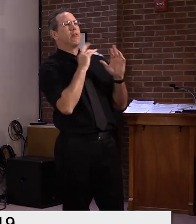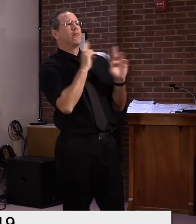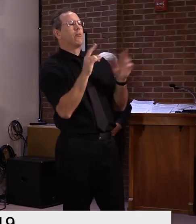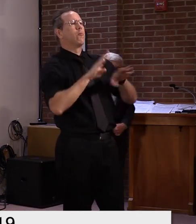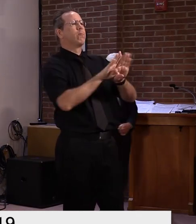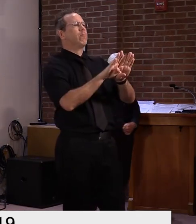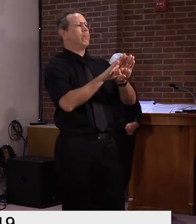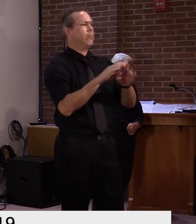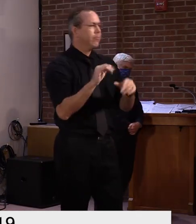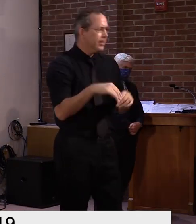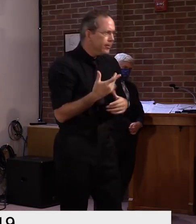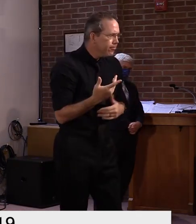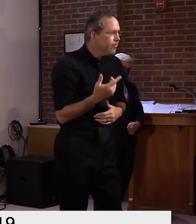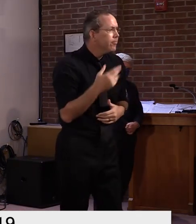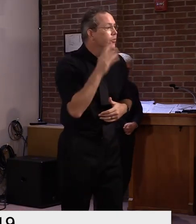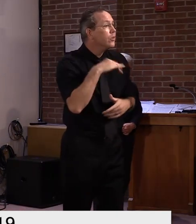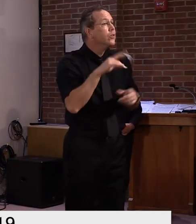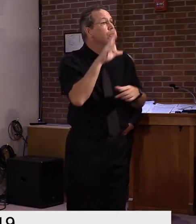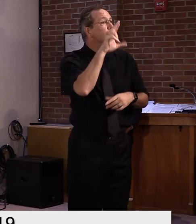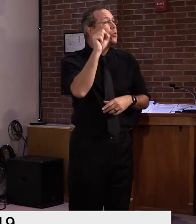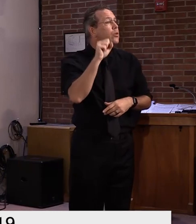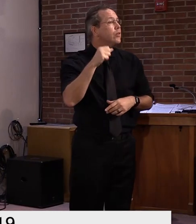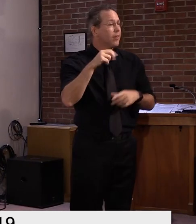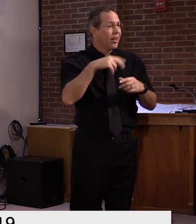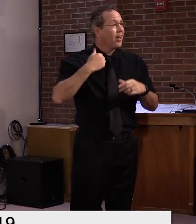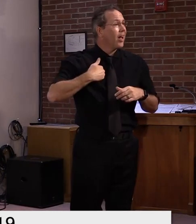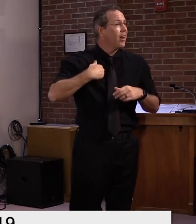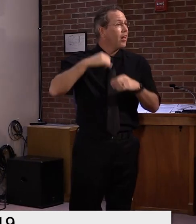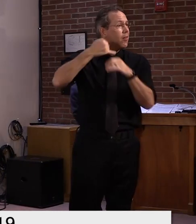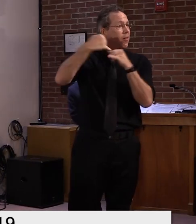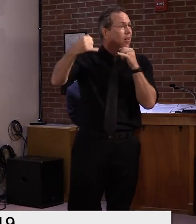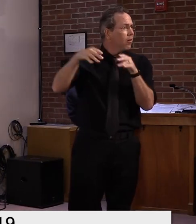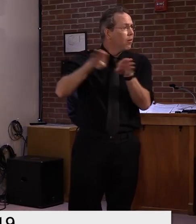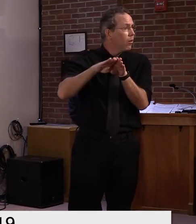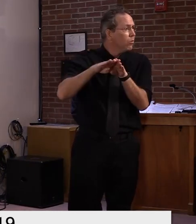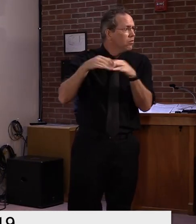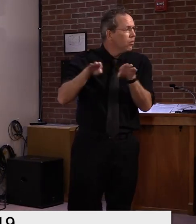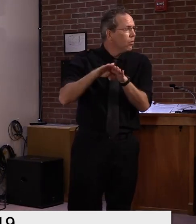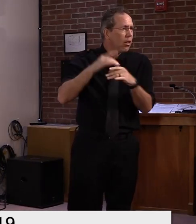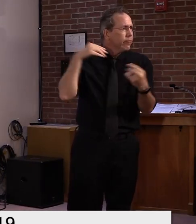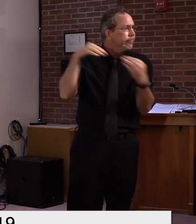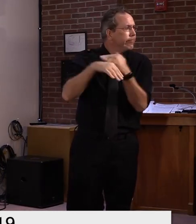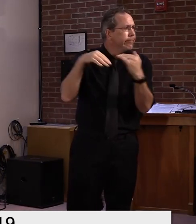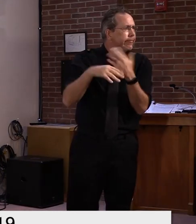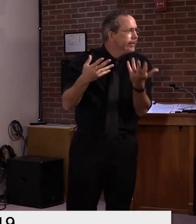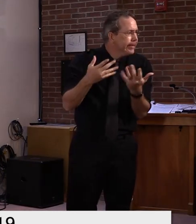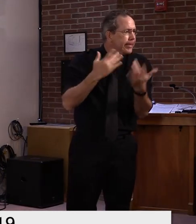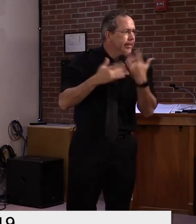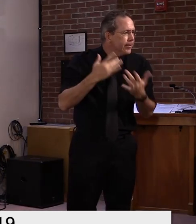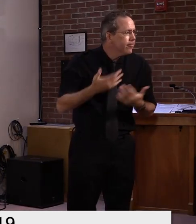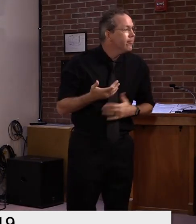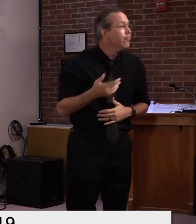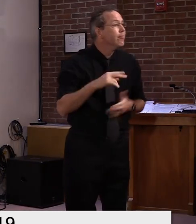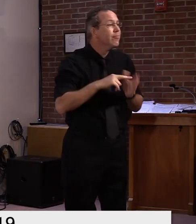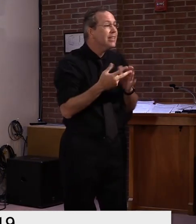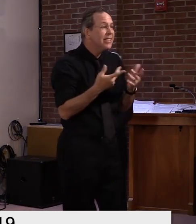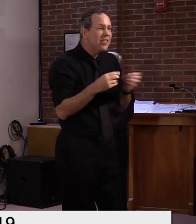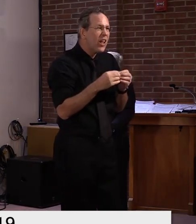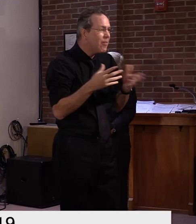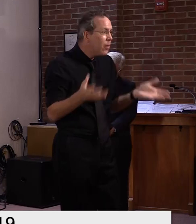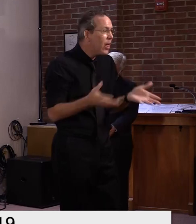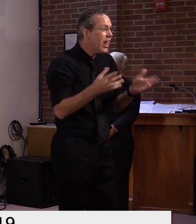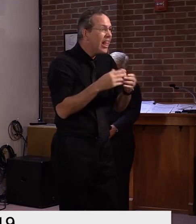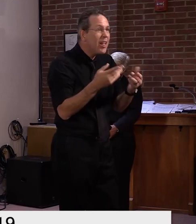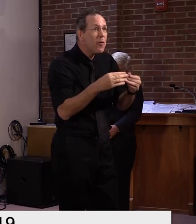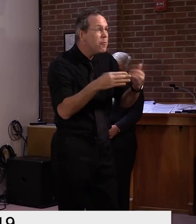the Canadian border being closed. We had to back off the throttle on our economic engine in order to slow the